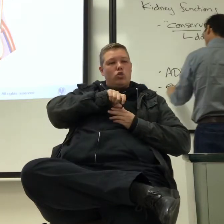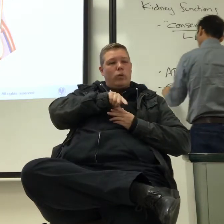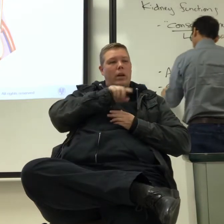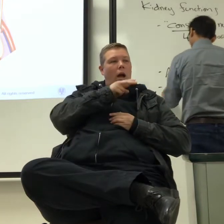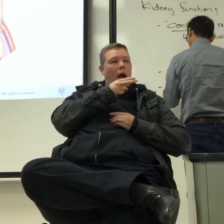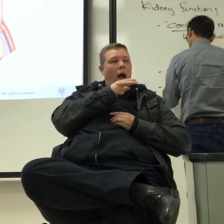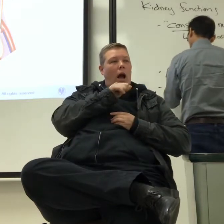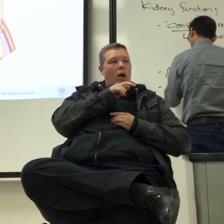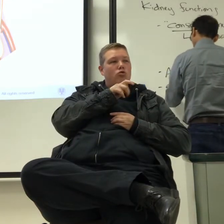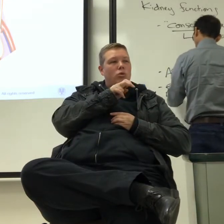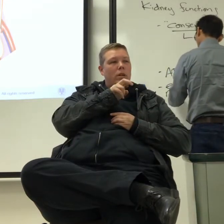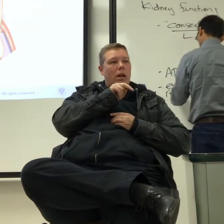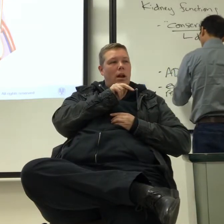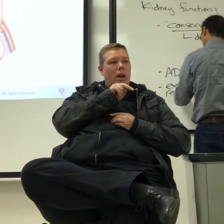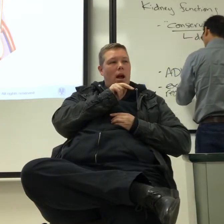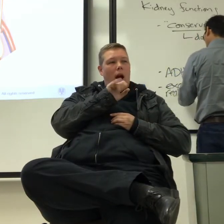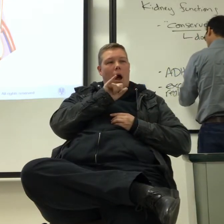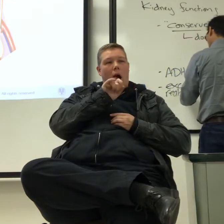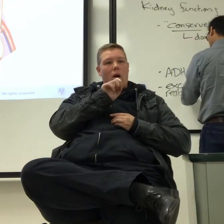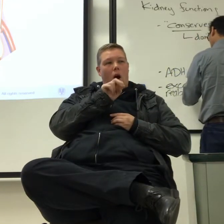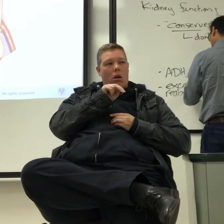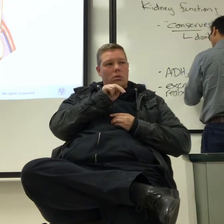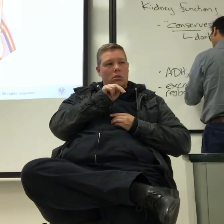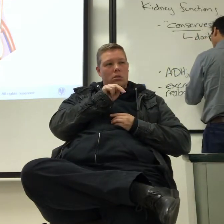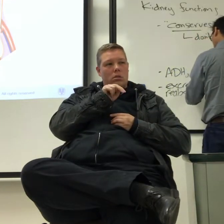and reabsorb